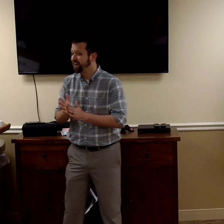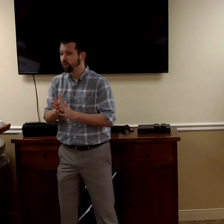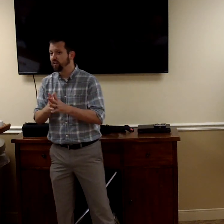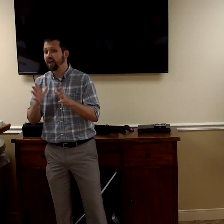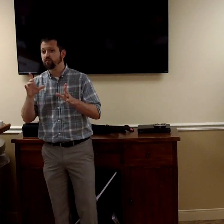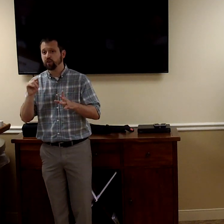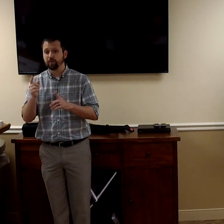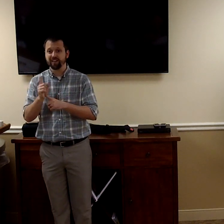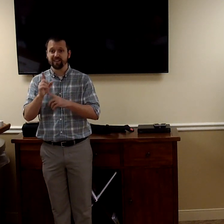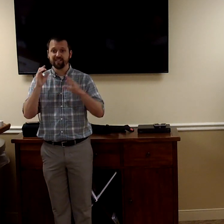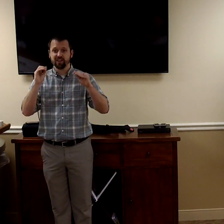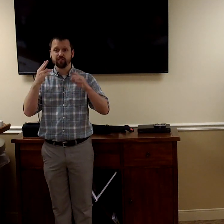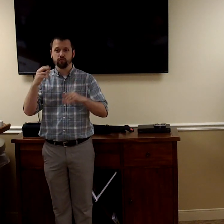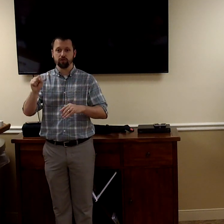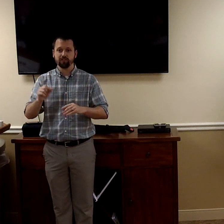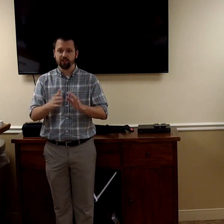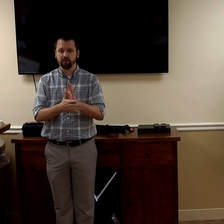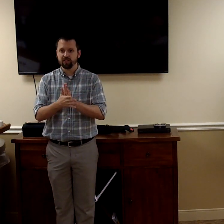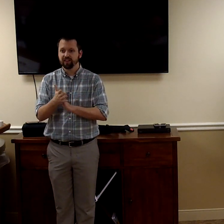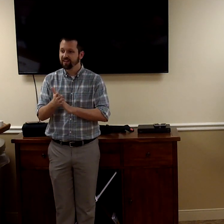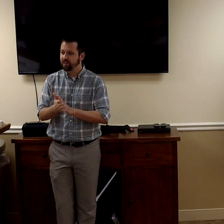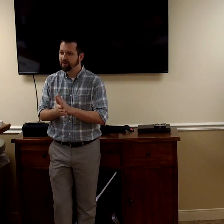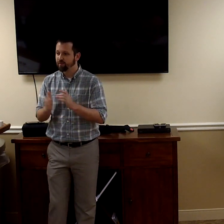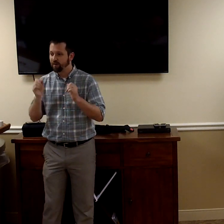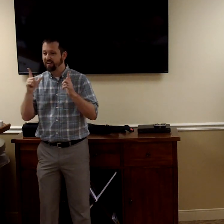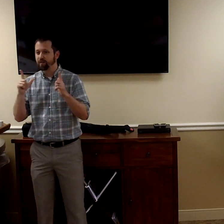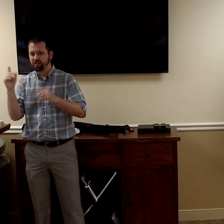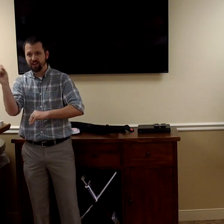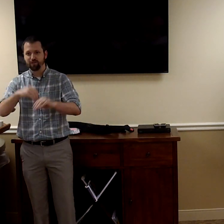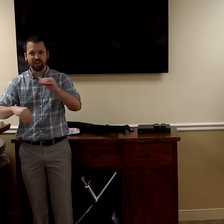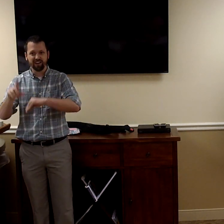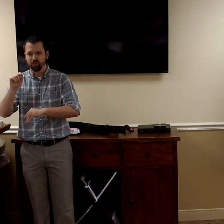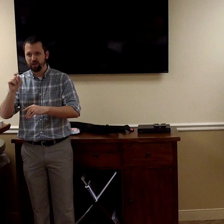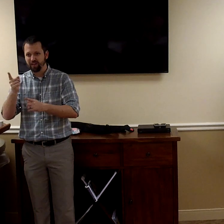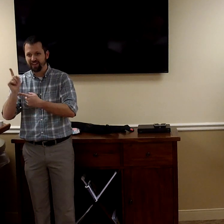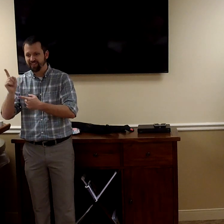do a lot in 20 minutes. I teach high school, so you'd be surprised how much I can fit in 20 minutes.